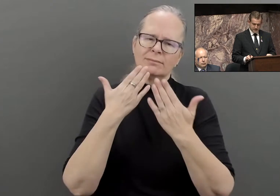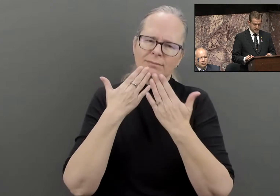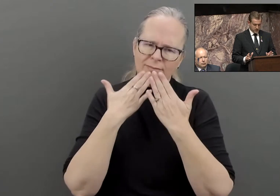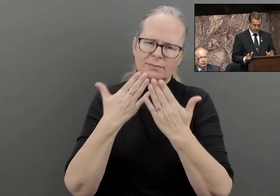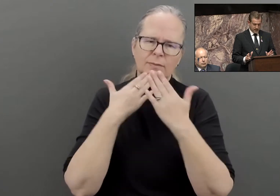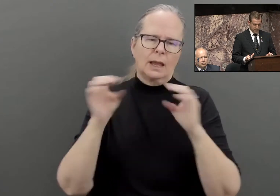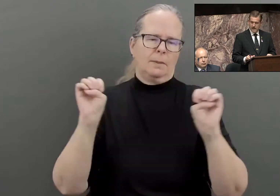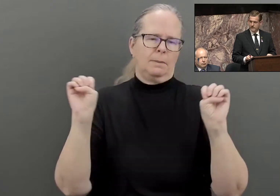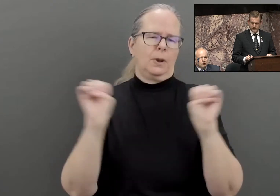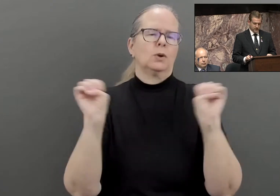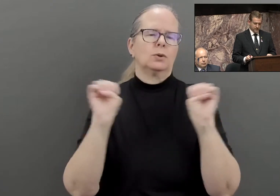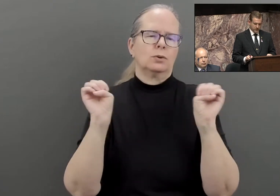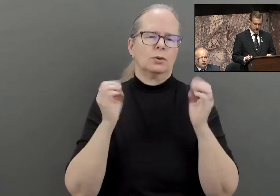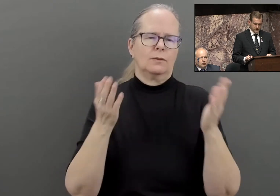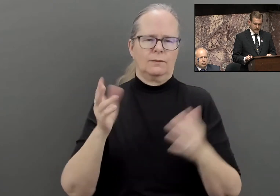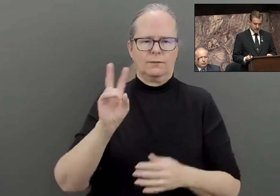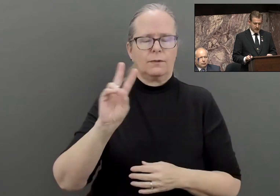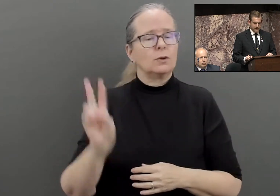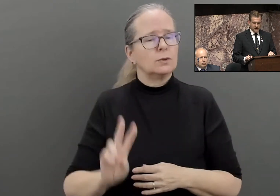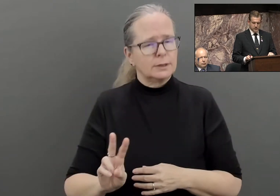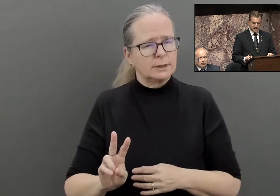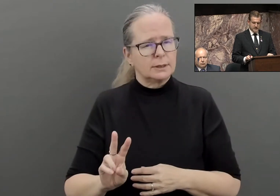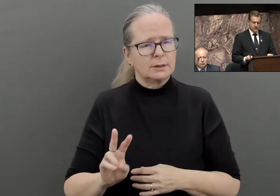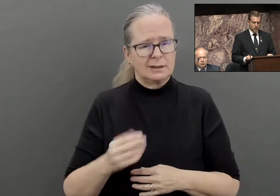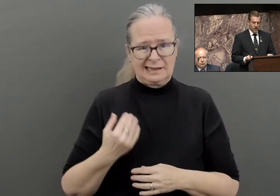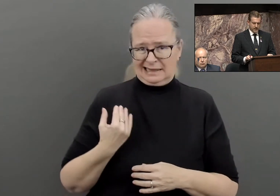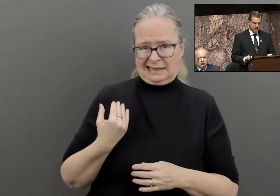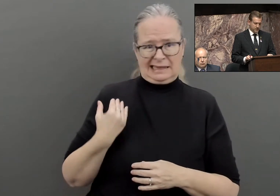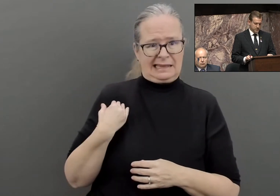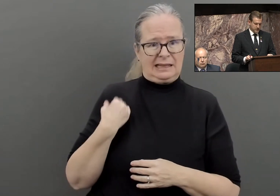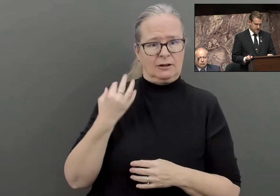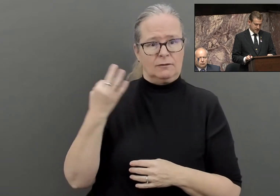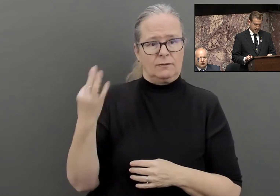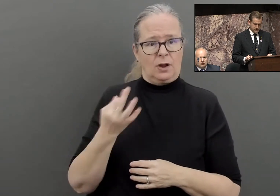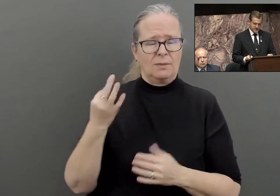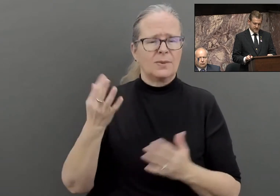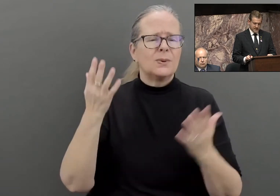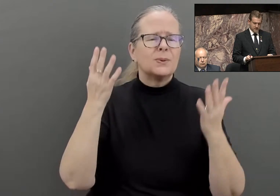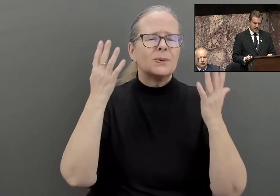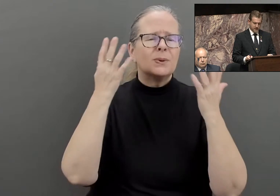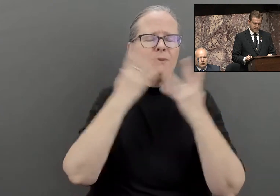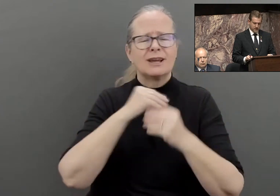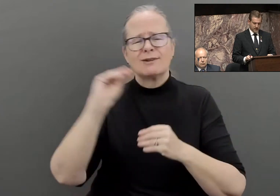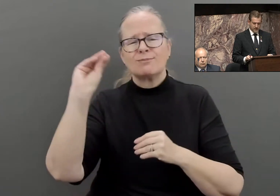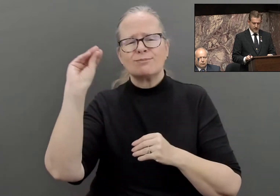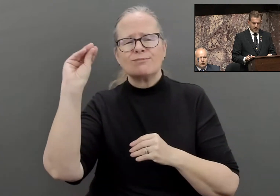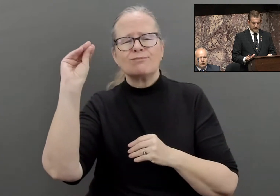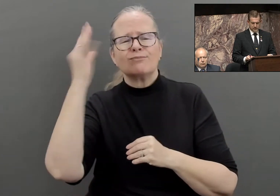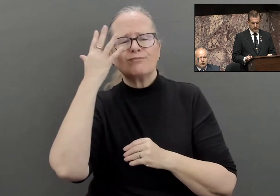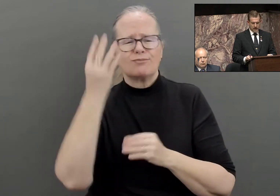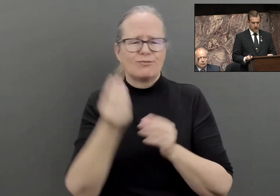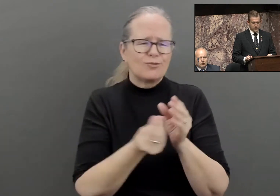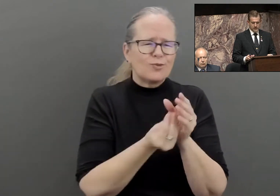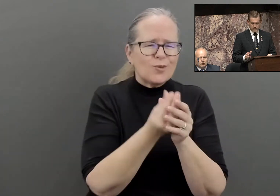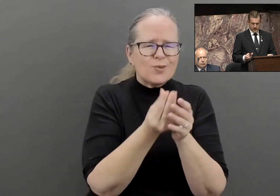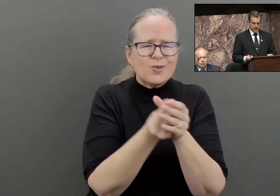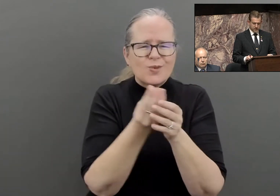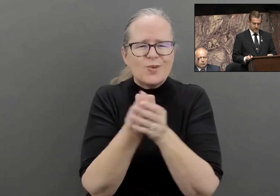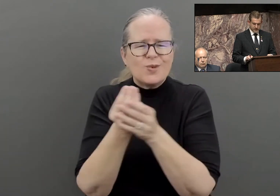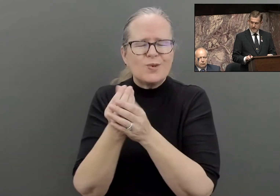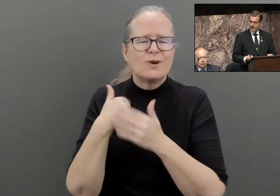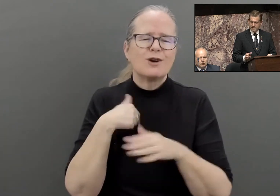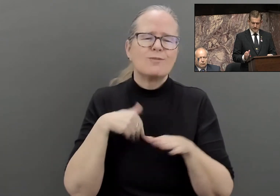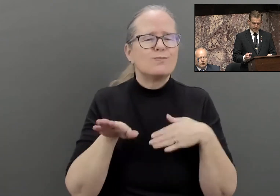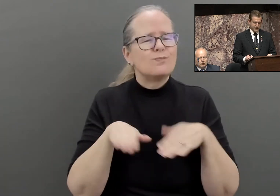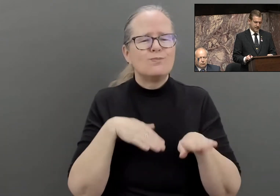shining and spring had arrived in full force, I found myself walking through the bustling streets of downtown Victoria. People were out enjoying the